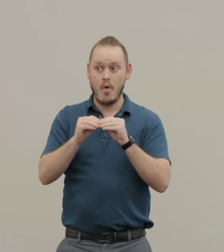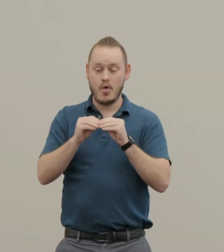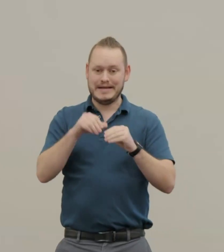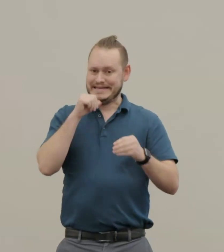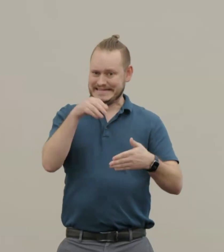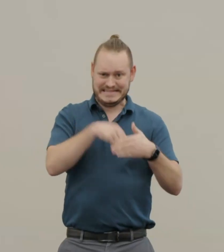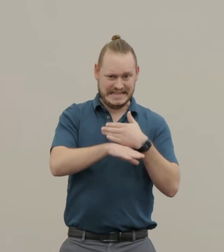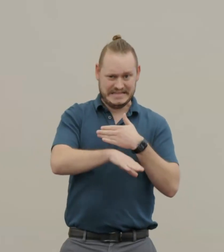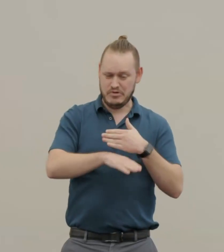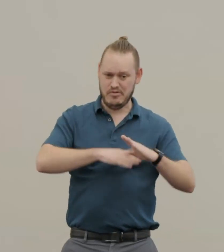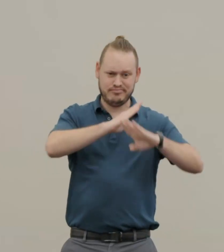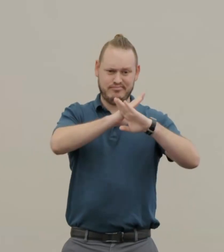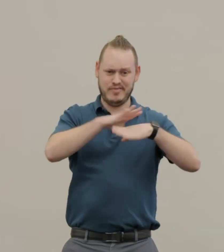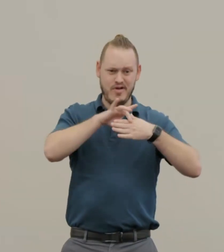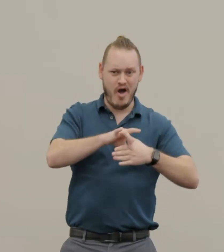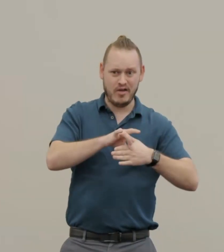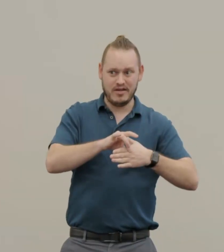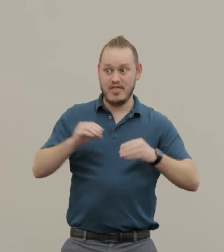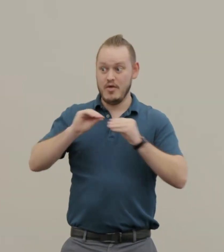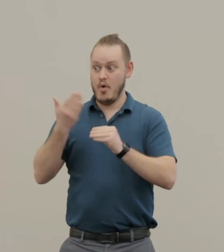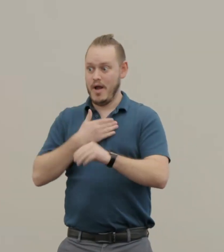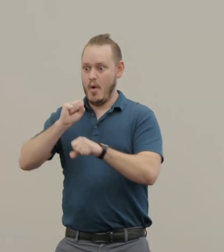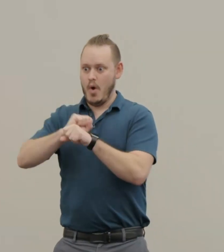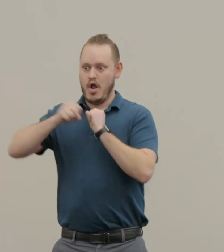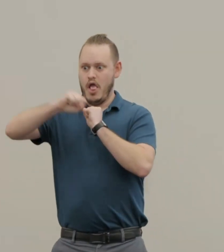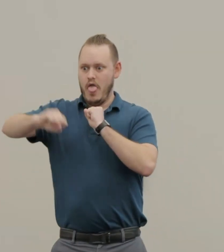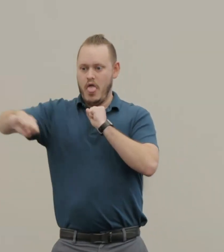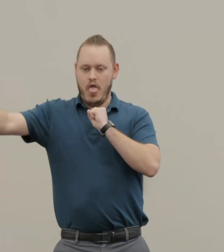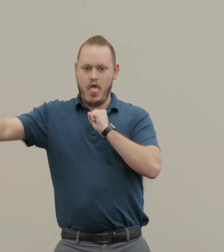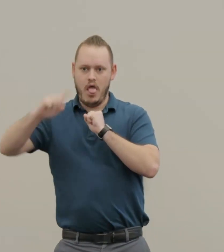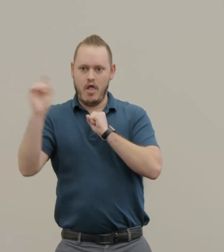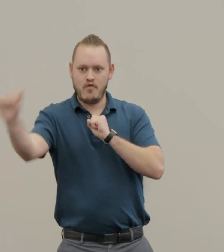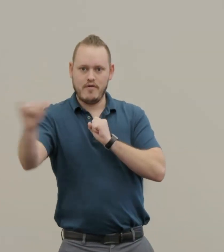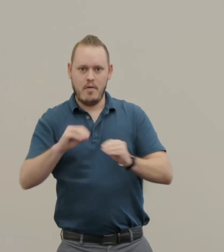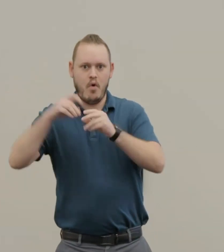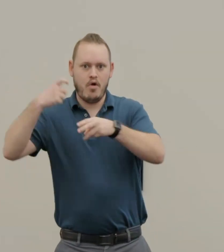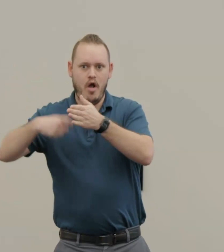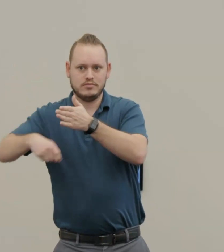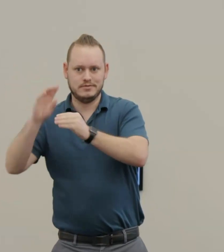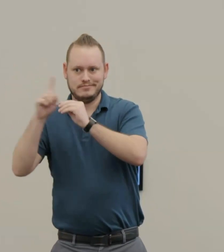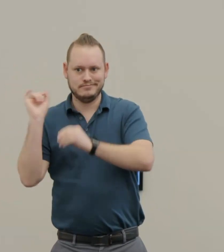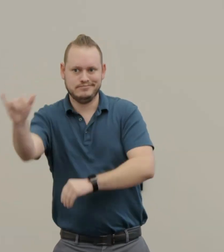content, the longer this work goes, forever, and the more costly it is forever. So